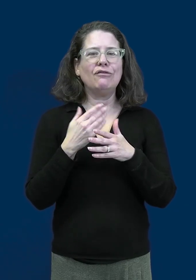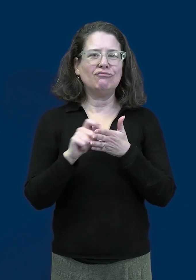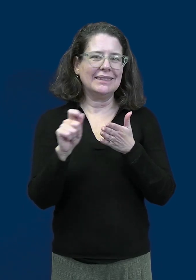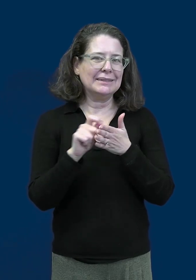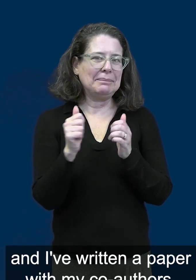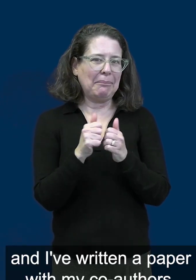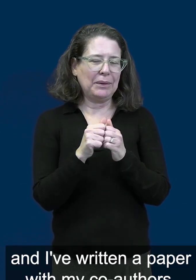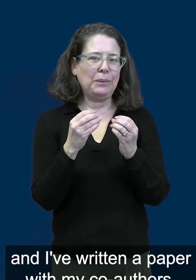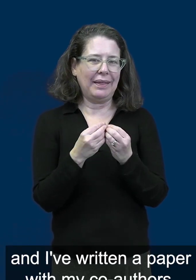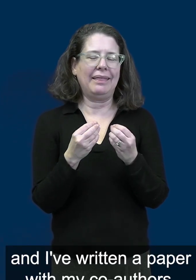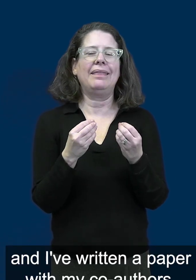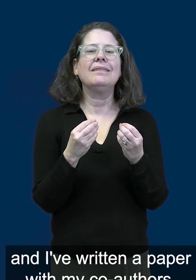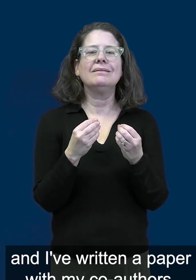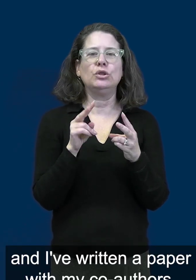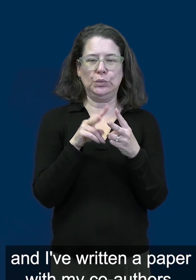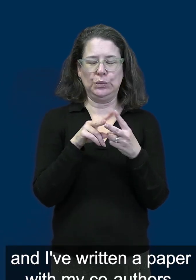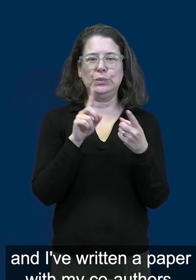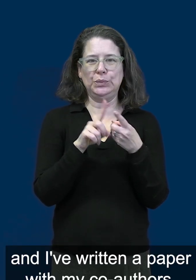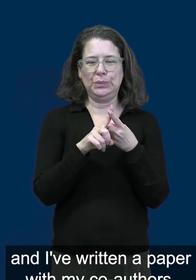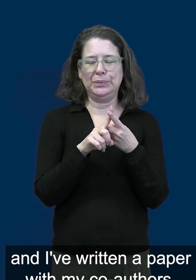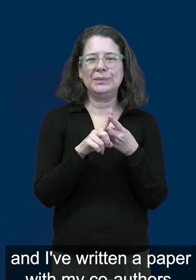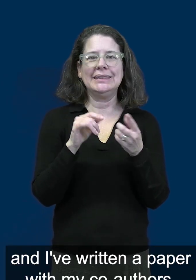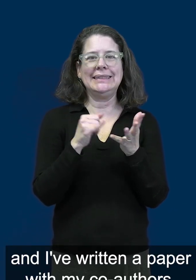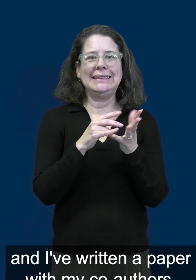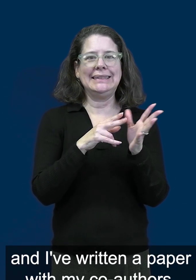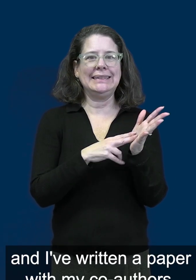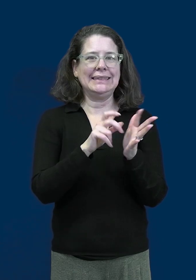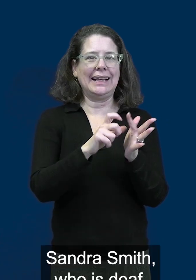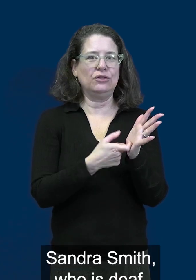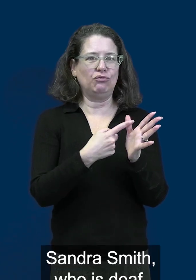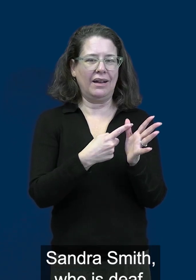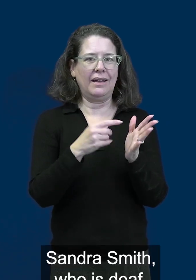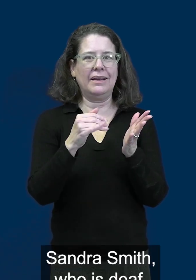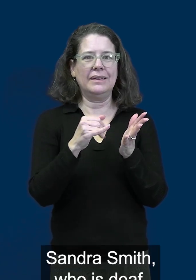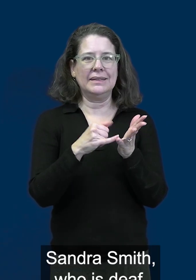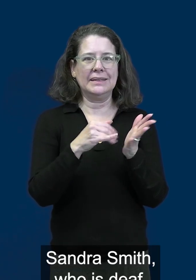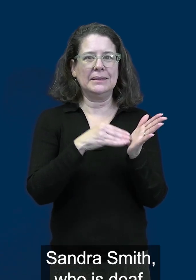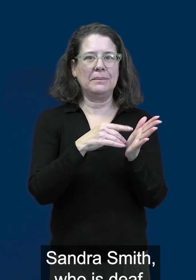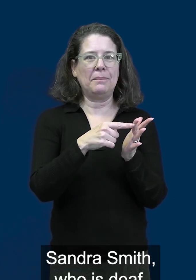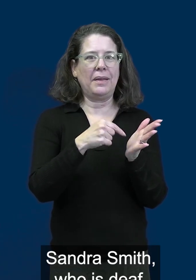and I've written a paper with my co-authors, Sandra Smith, who is deaf,